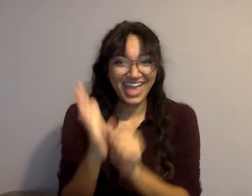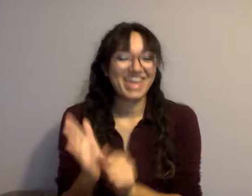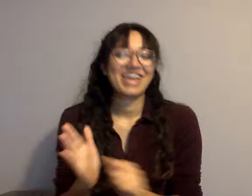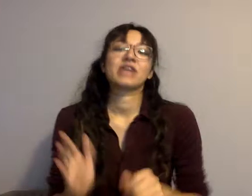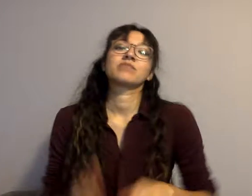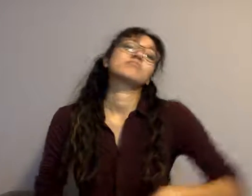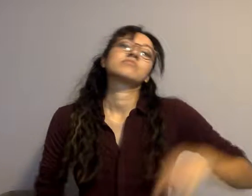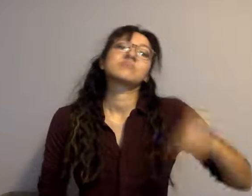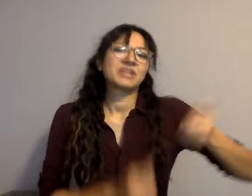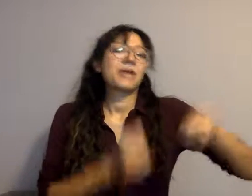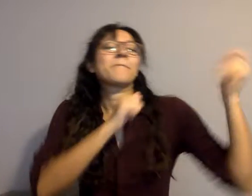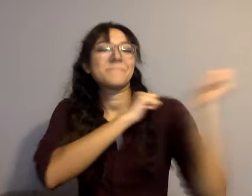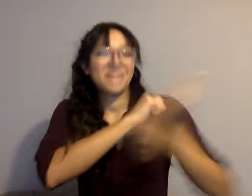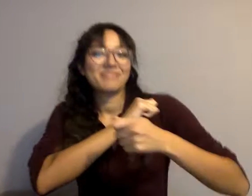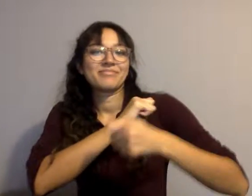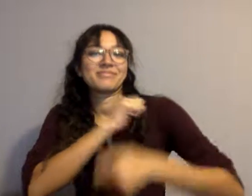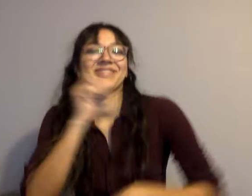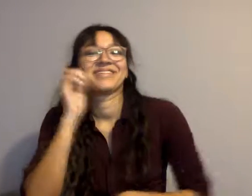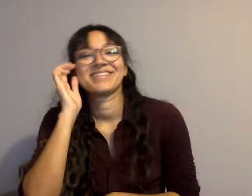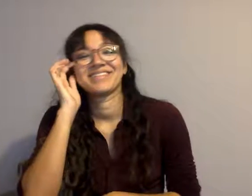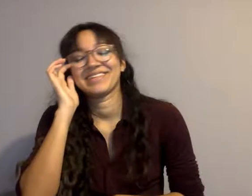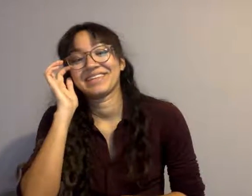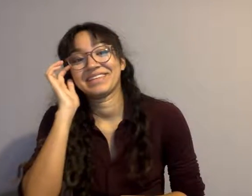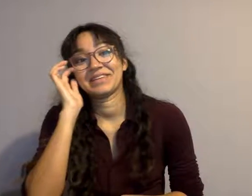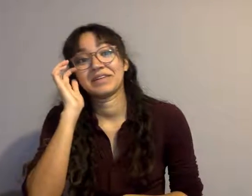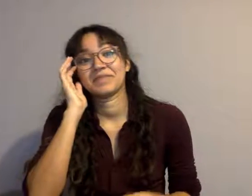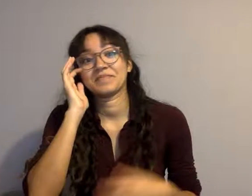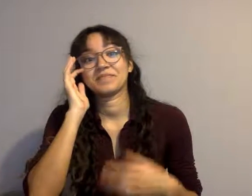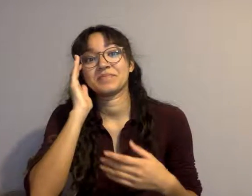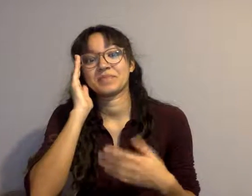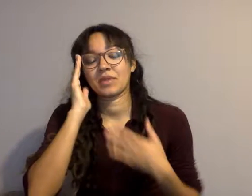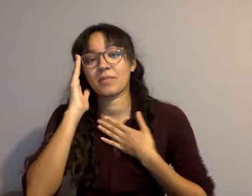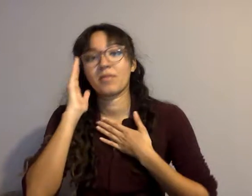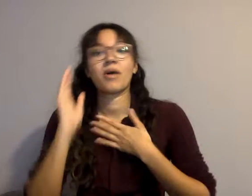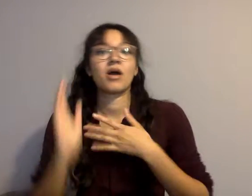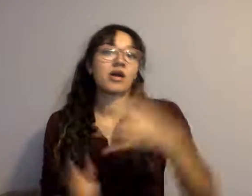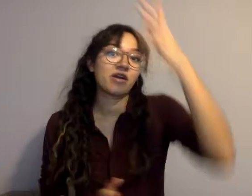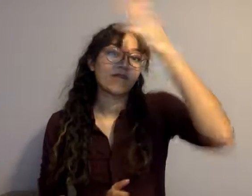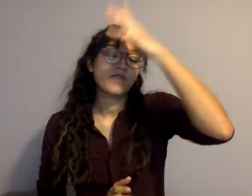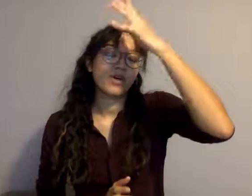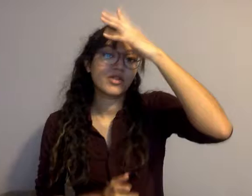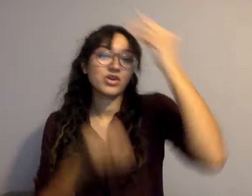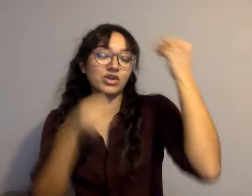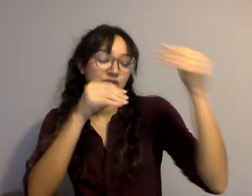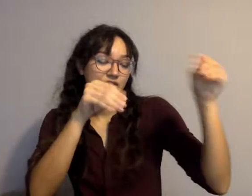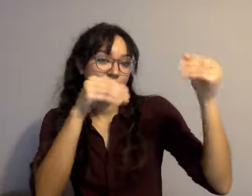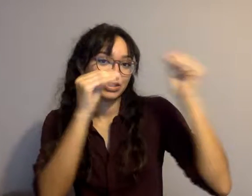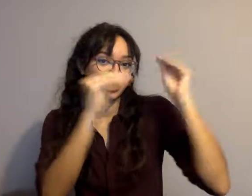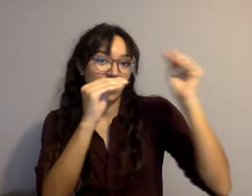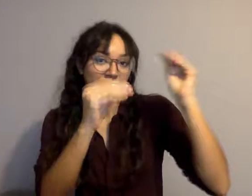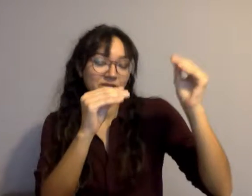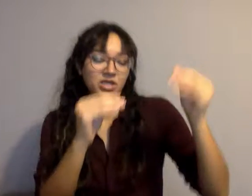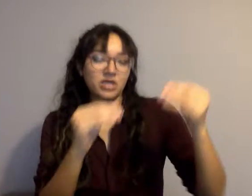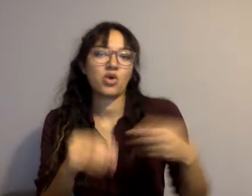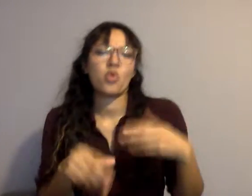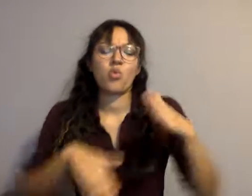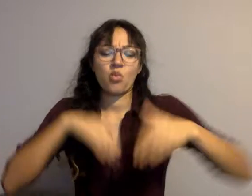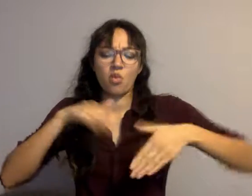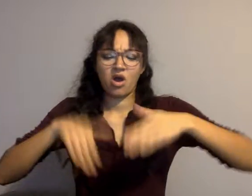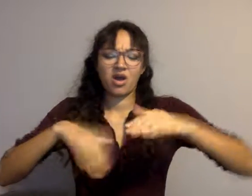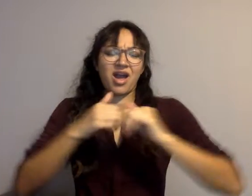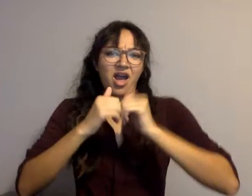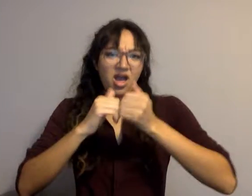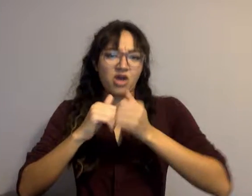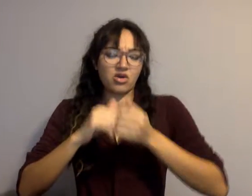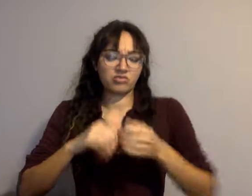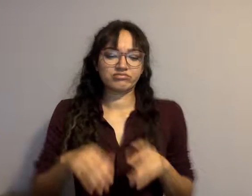My father taught me how I walk when I was 5 years old by placing my heels on his feet and just walking. Another tactic